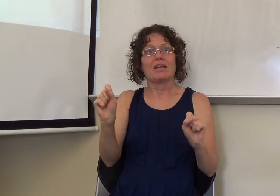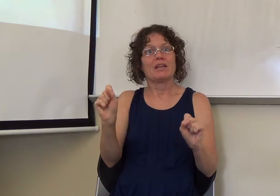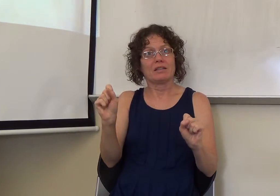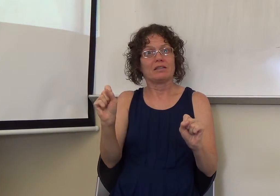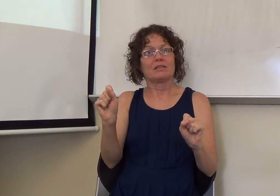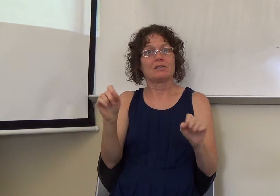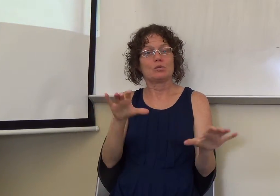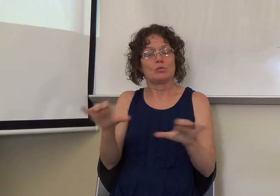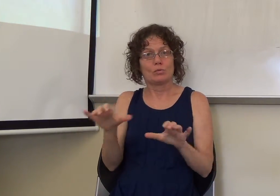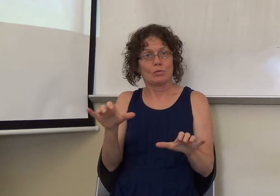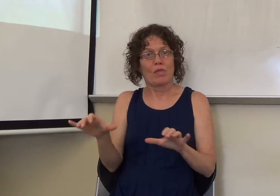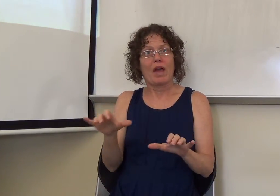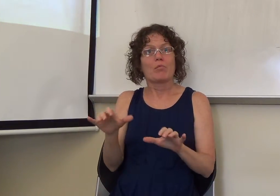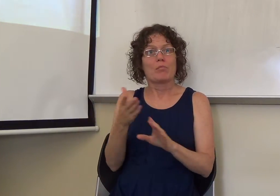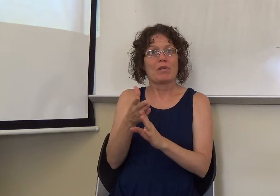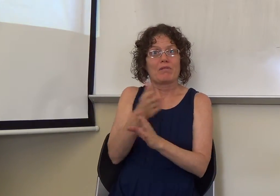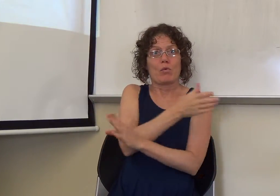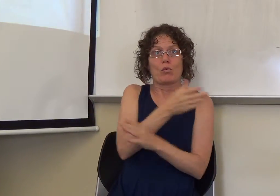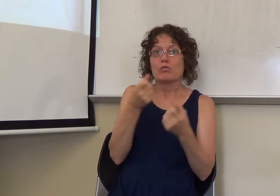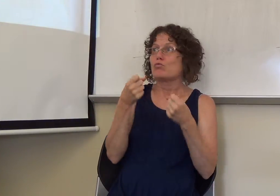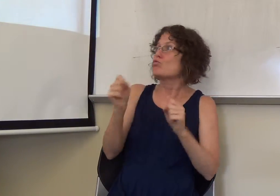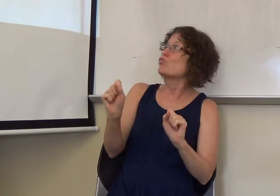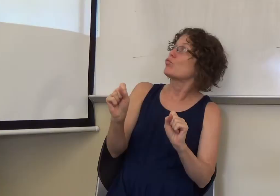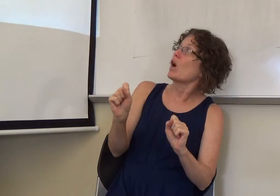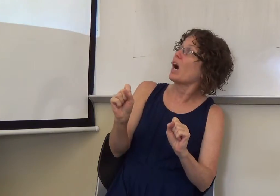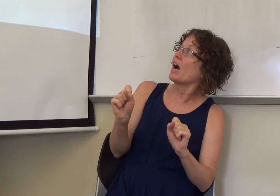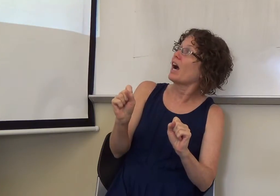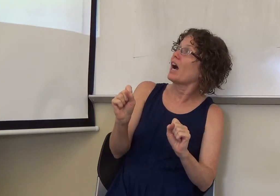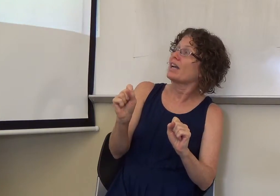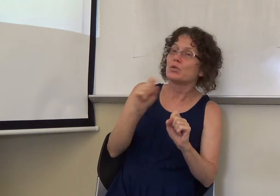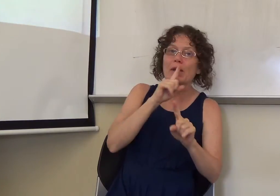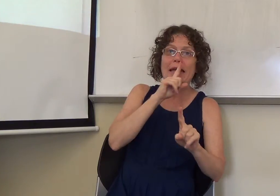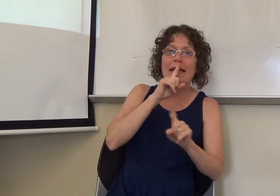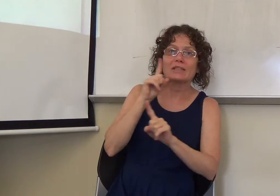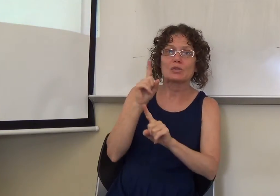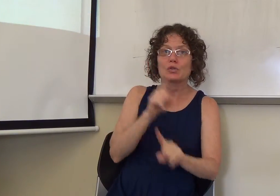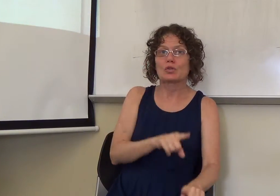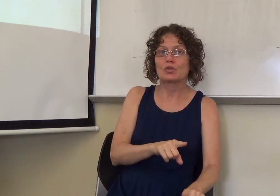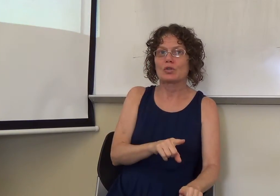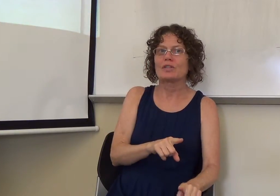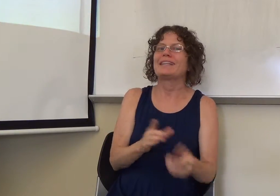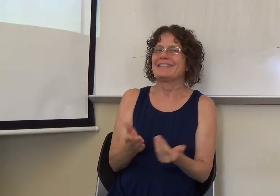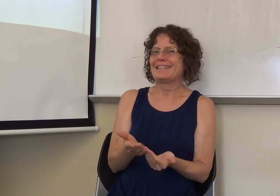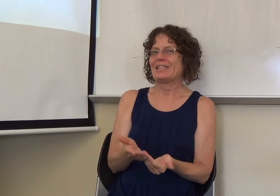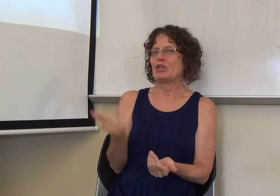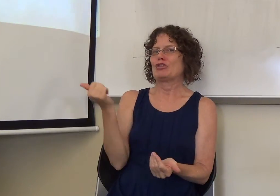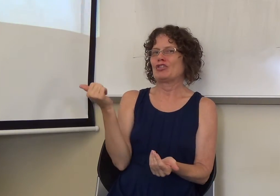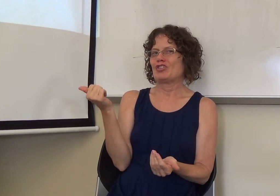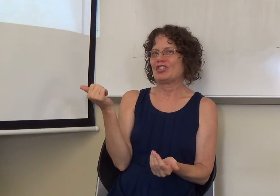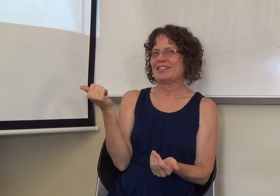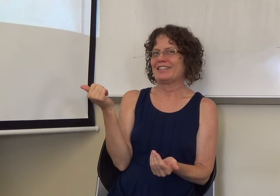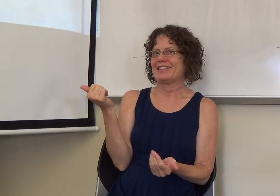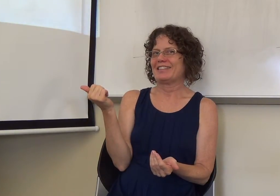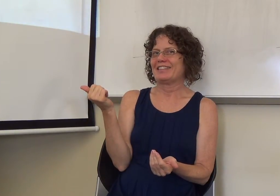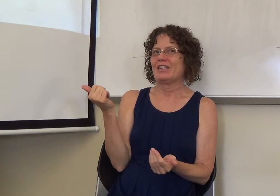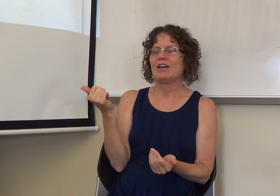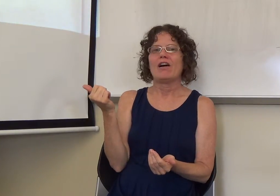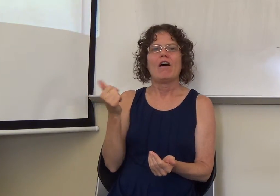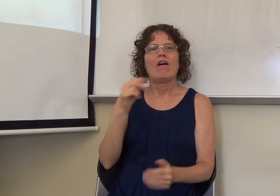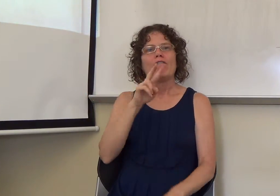you try to do this, that's going to make it a little bit easier. So she's vulnerable.